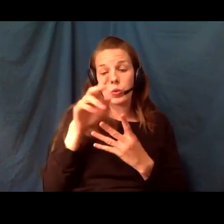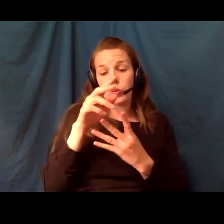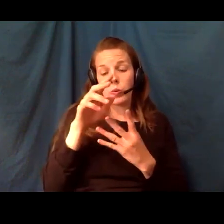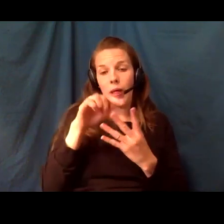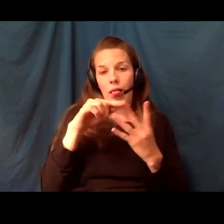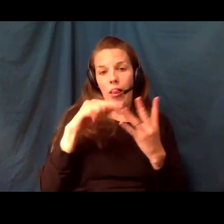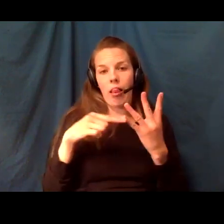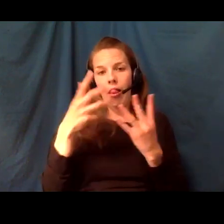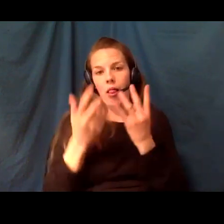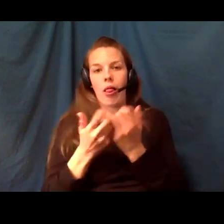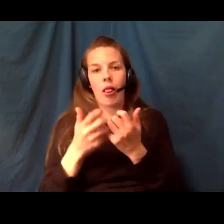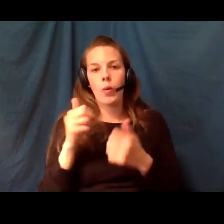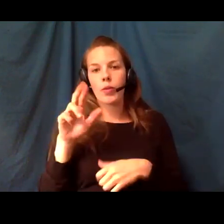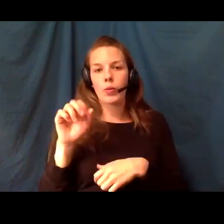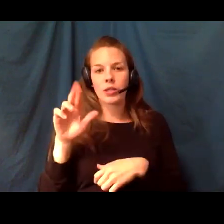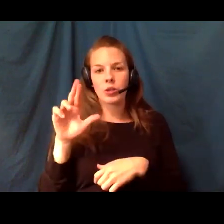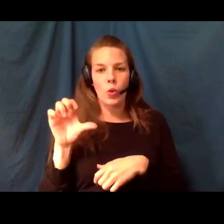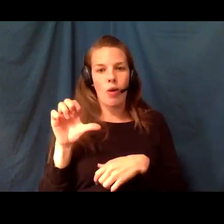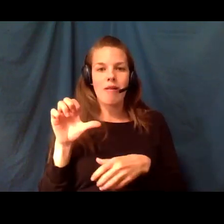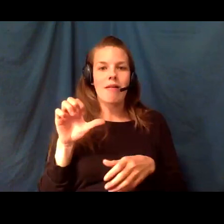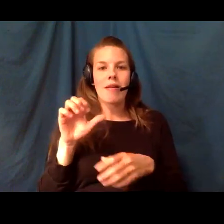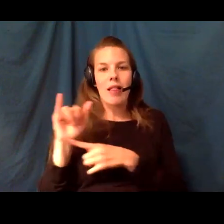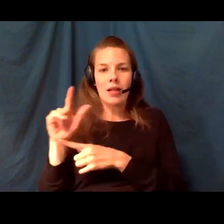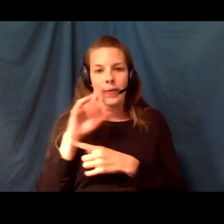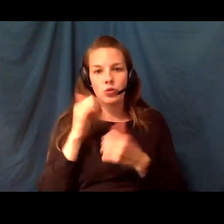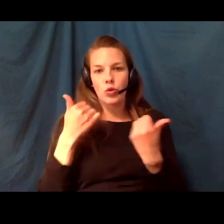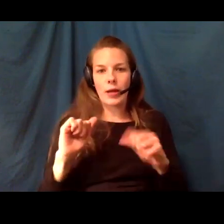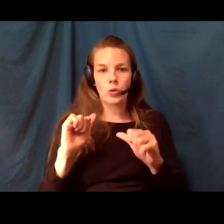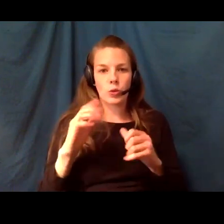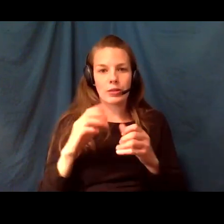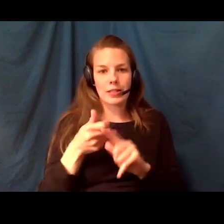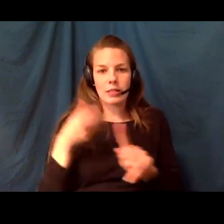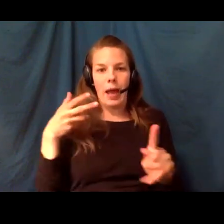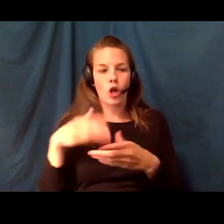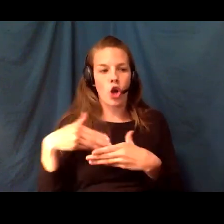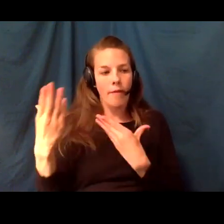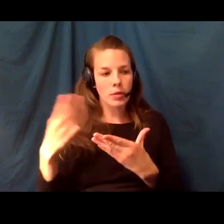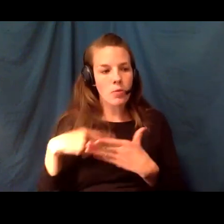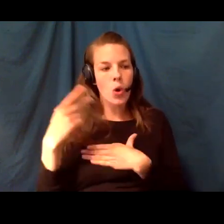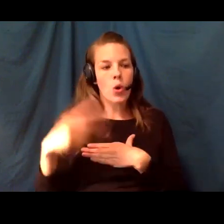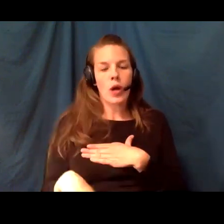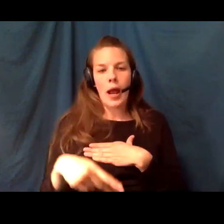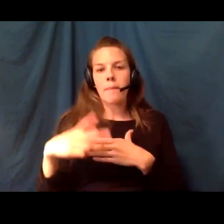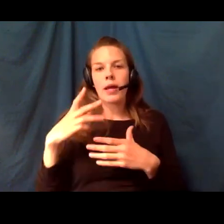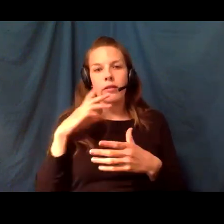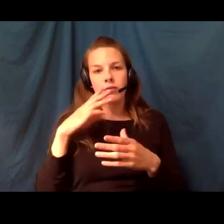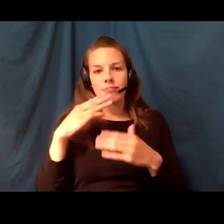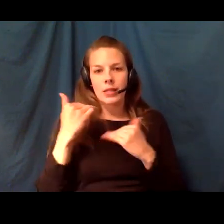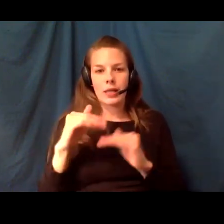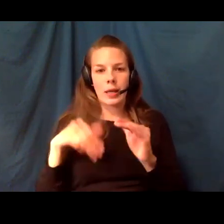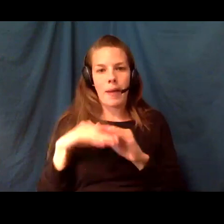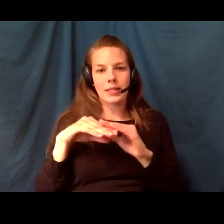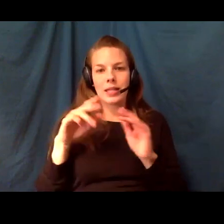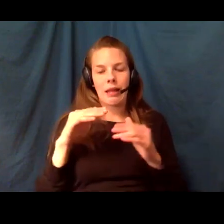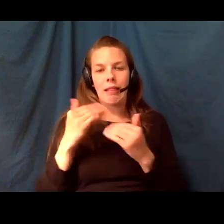of Restore Illinois, and it will look to expanding our offerings, our program, and our capacity limits. Currently, you can find all